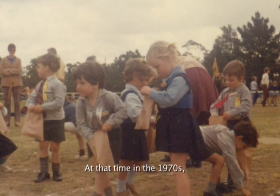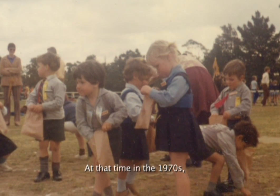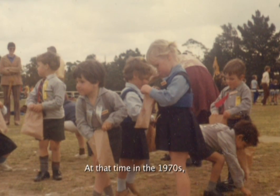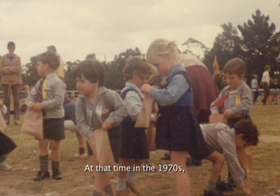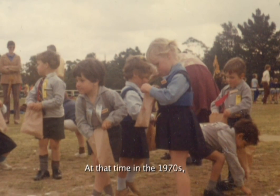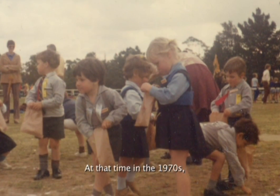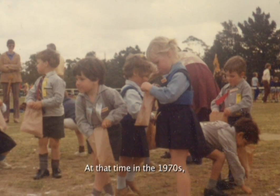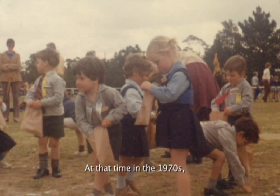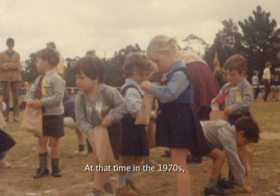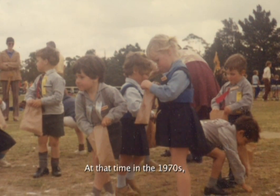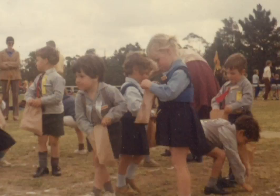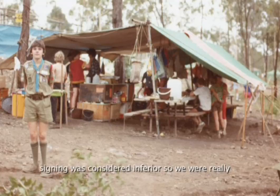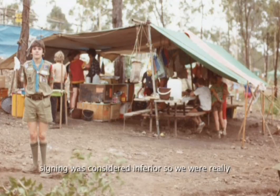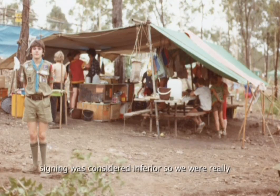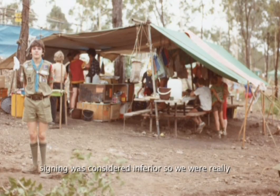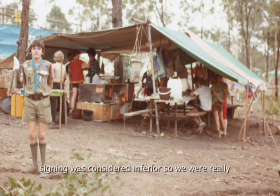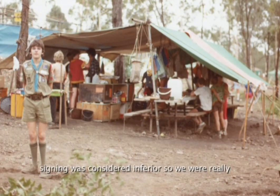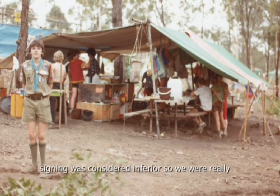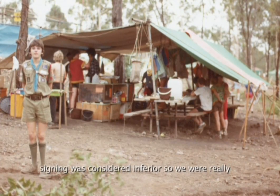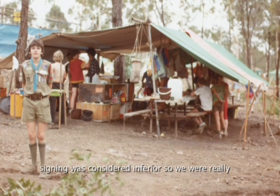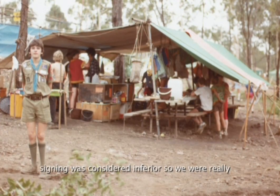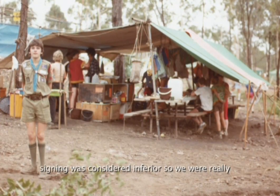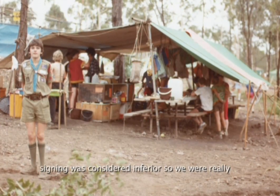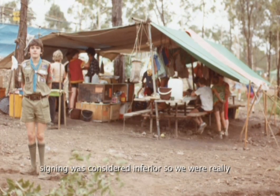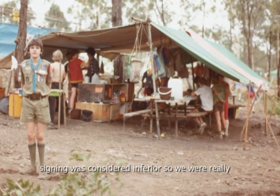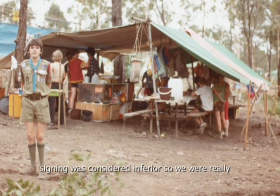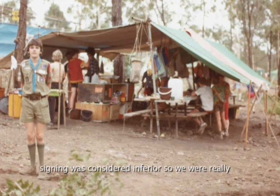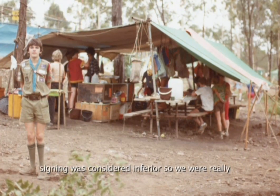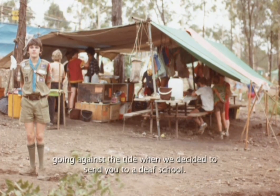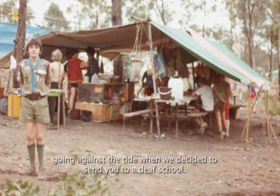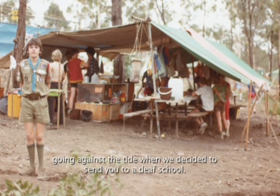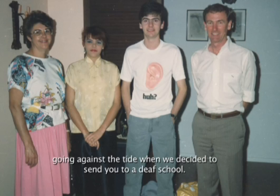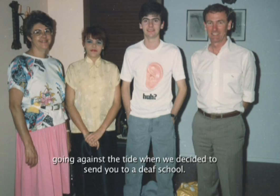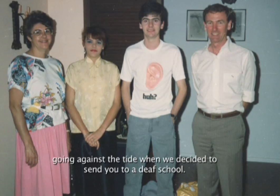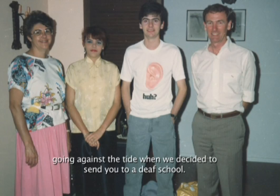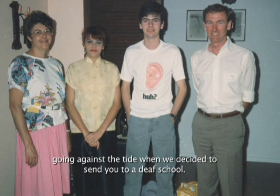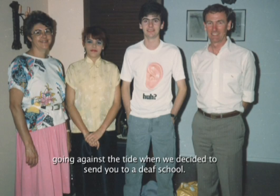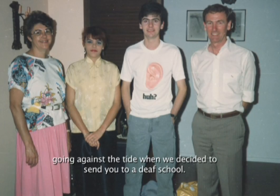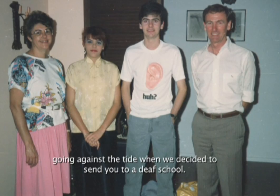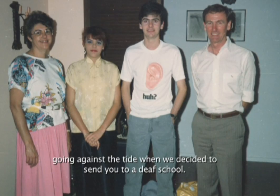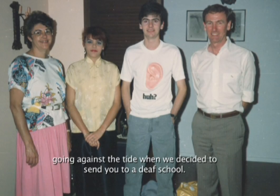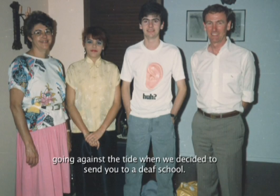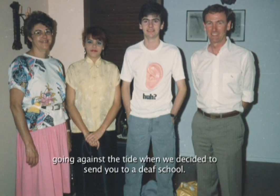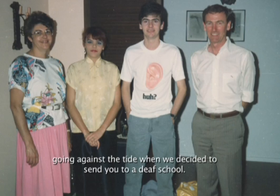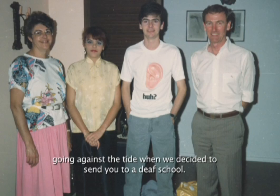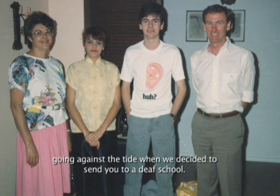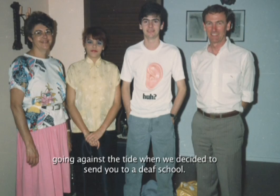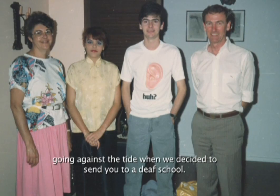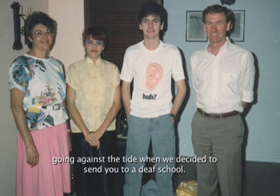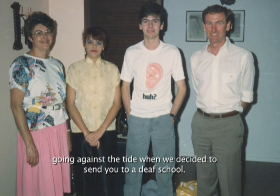time, in the 1970s, signing was considered inferior, so we were really going against the tide when we decided to send you to a